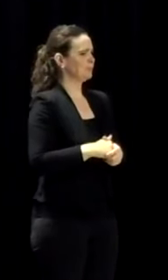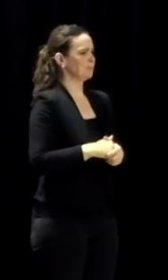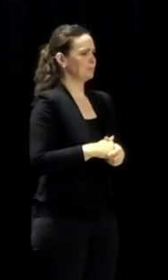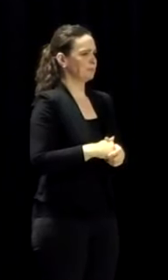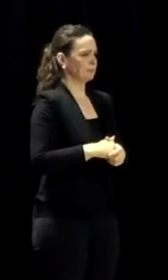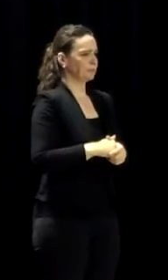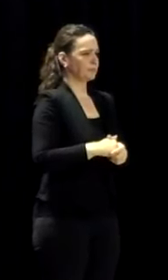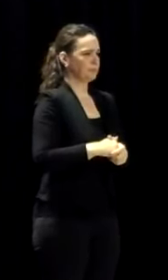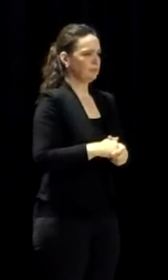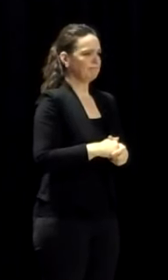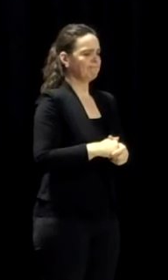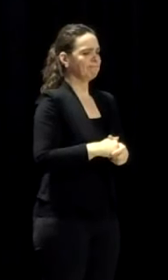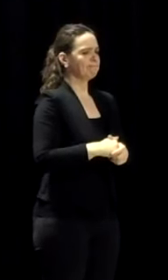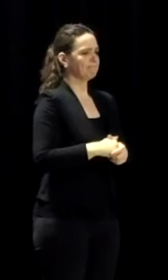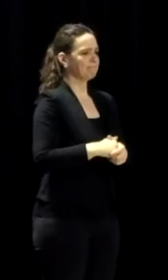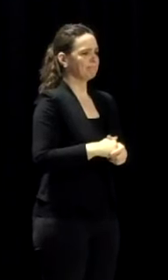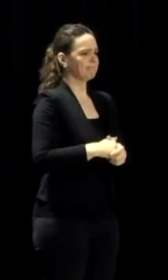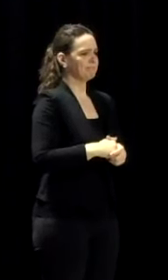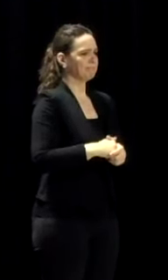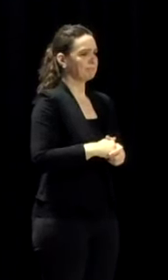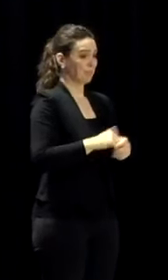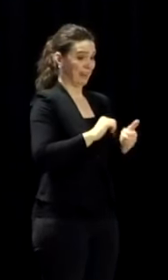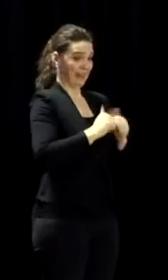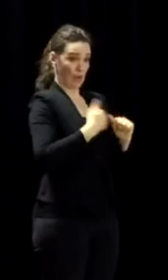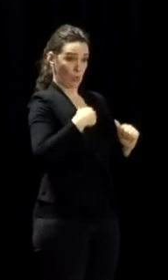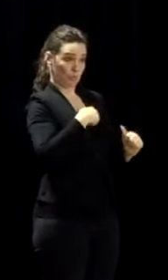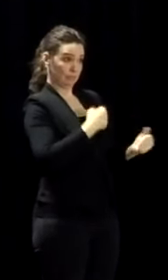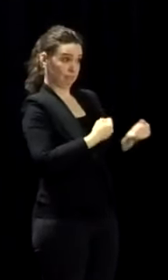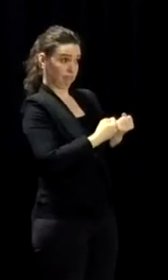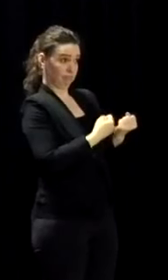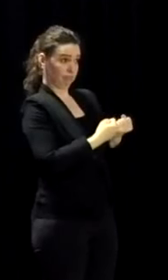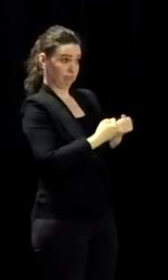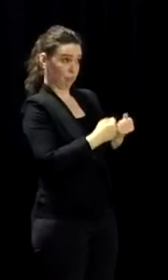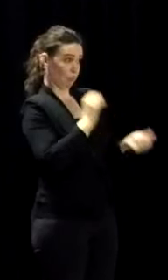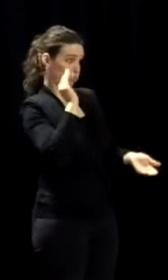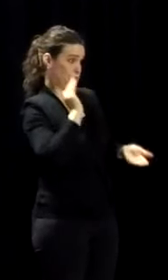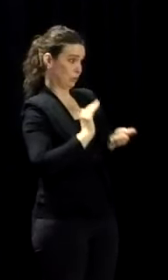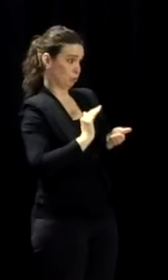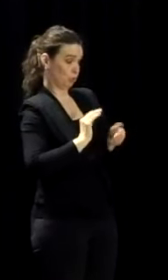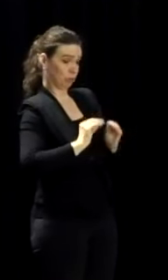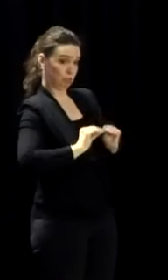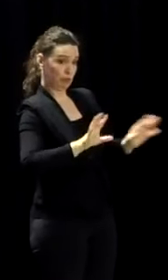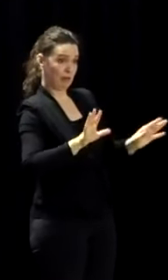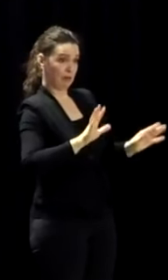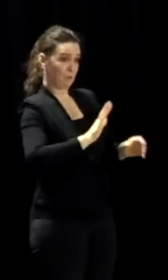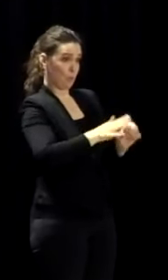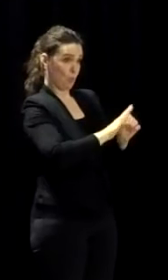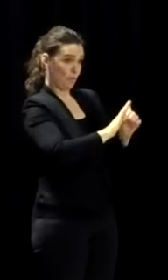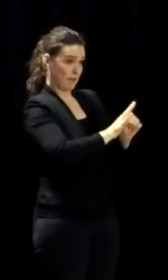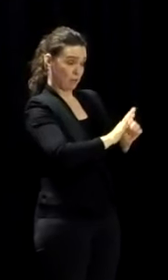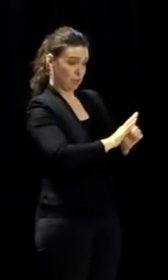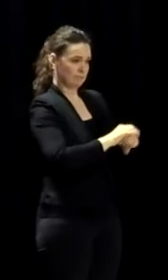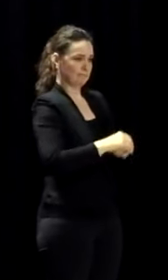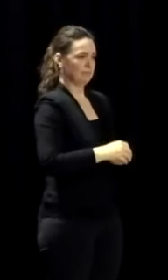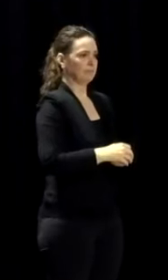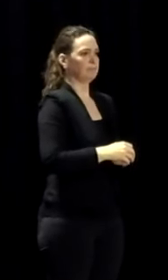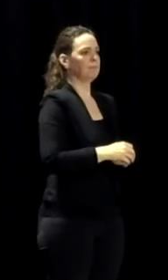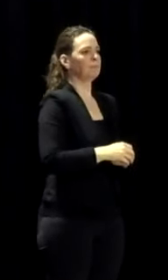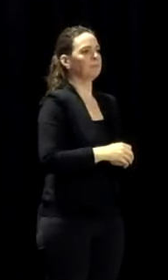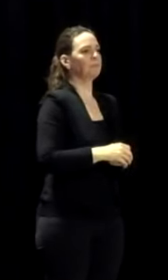actions we may take. It's also important that not only do we keep our communities safe, which we have